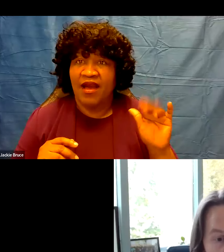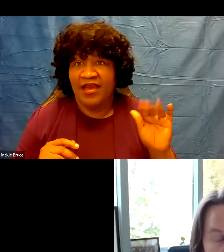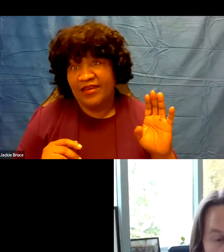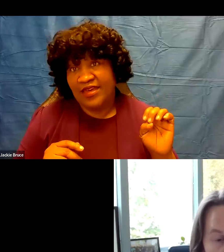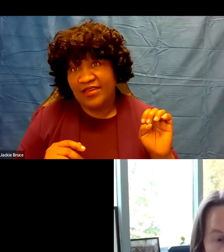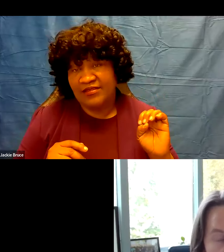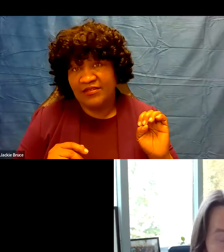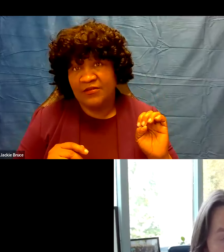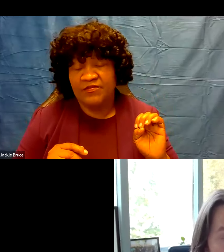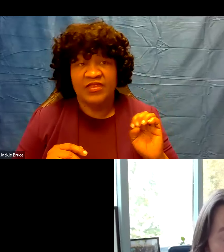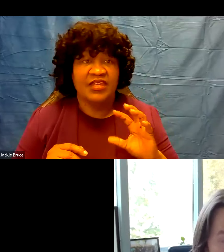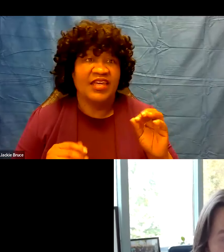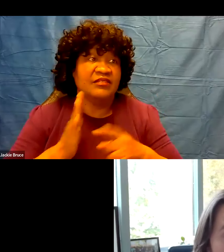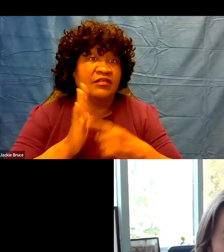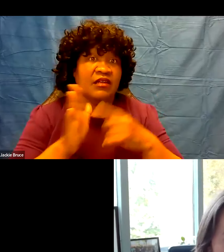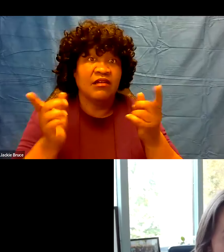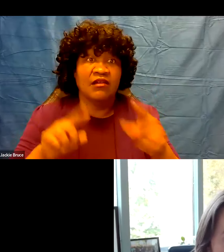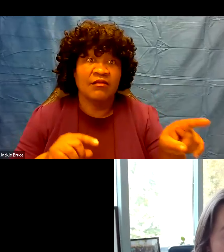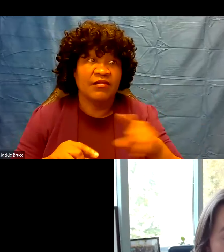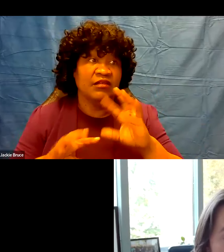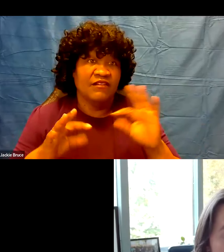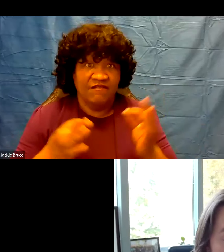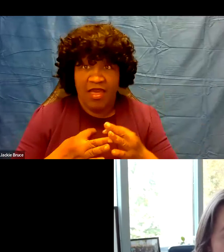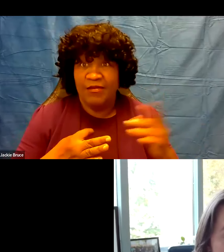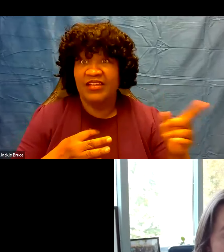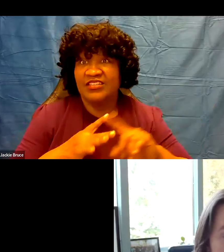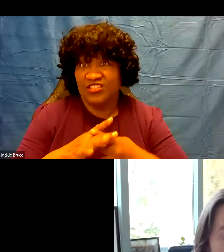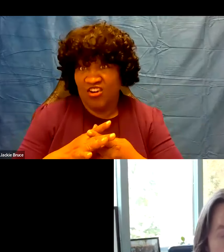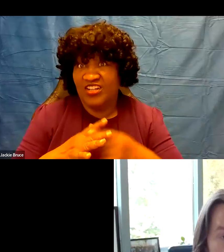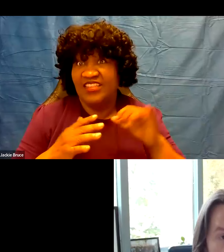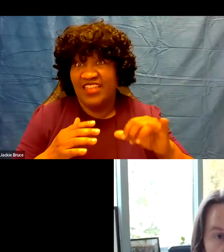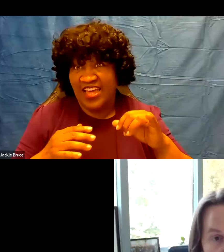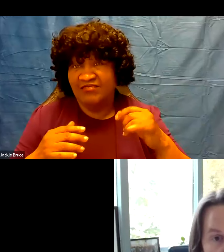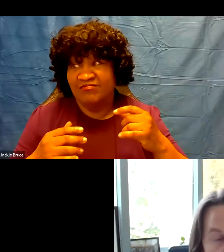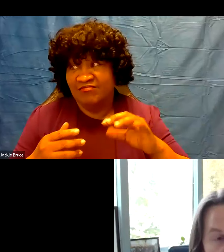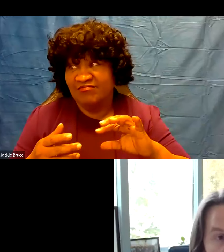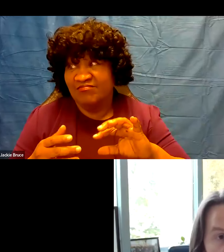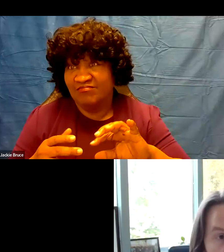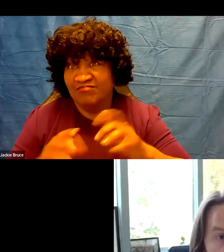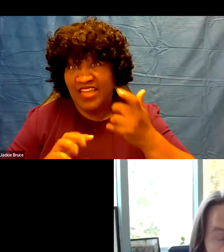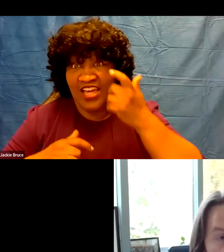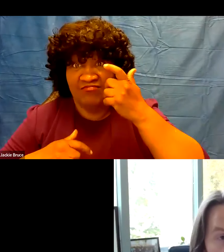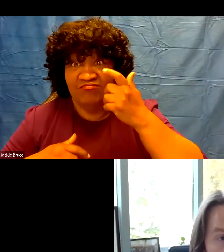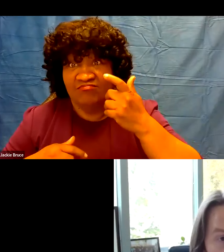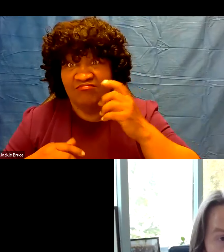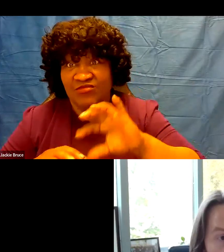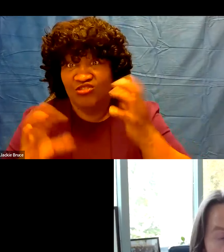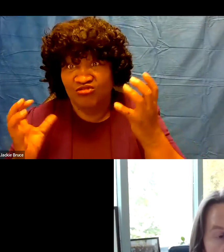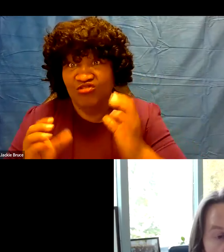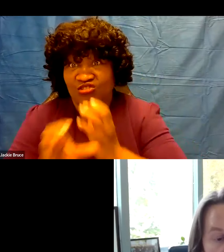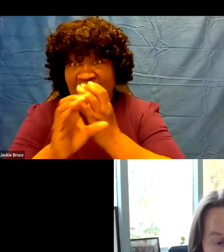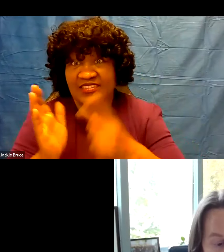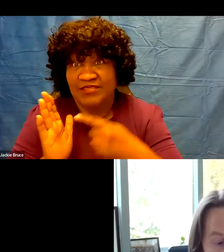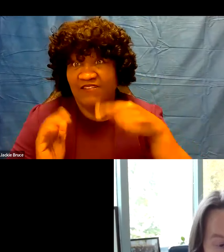that sometimes family is driving the crisis that's going on for that youth, and we want to be